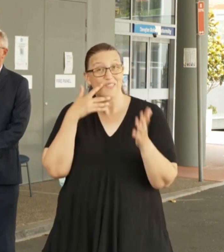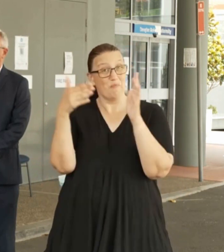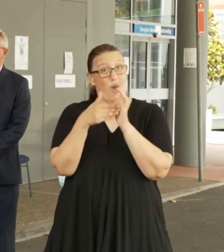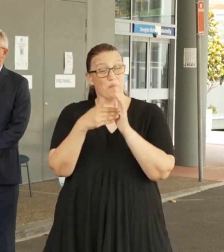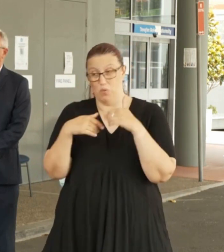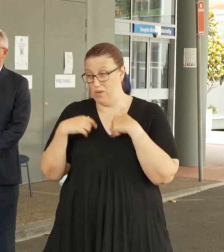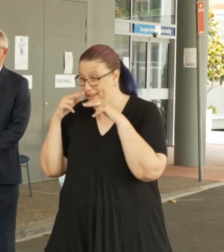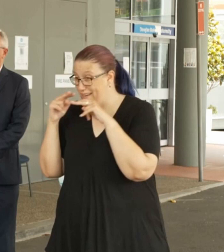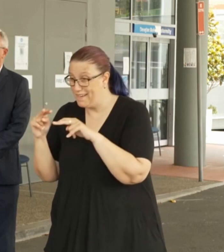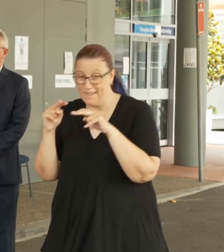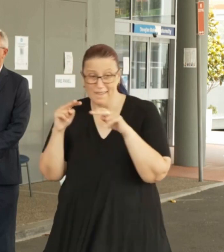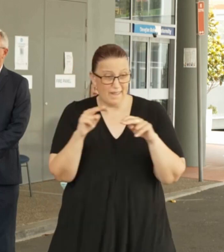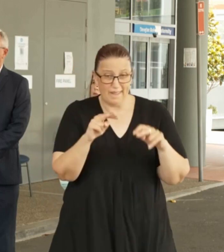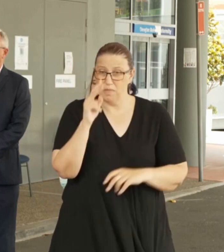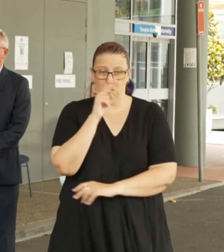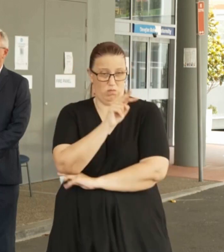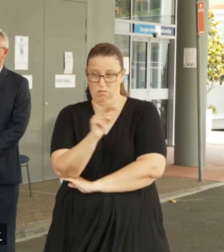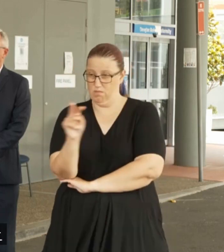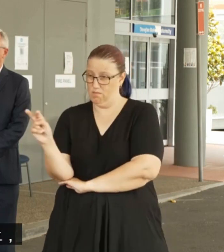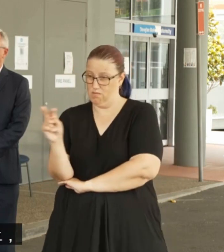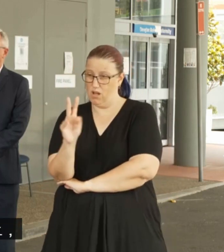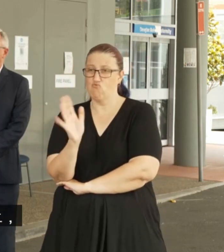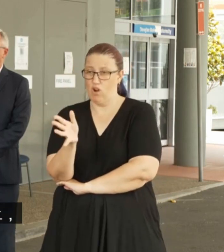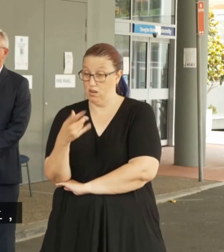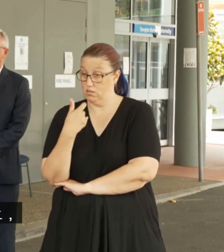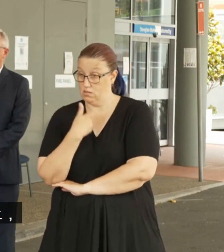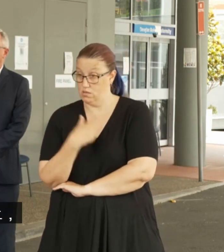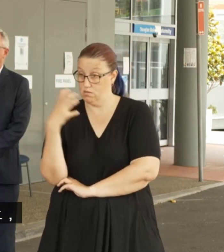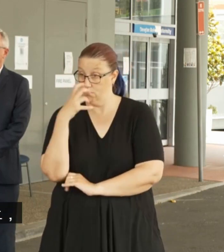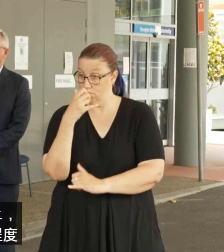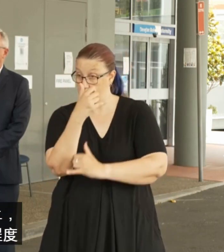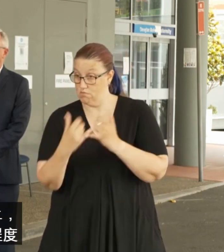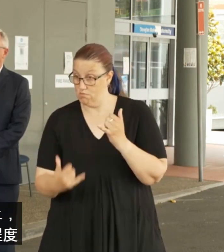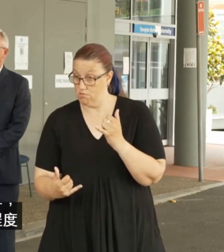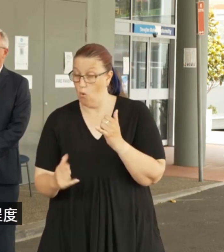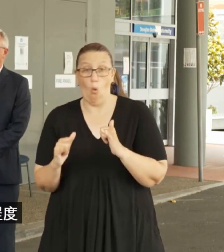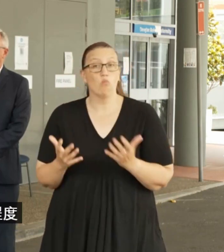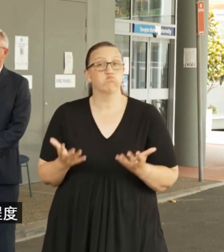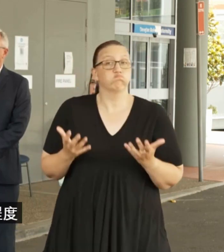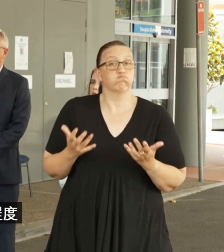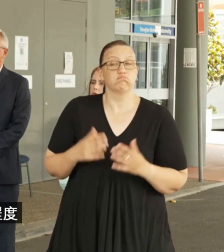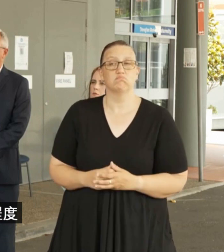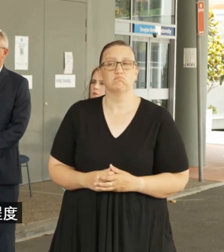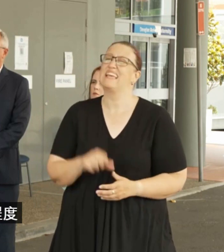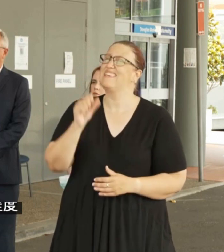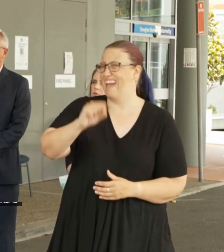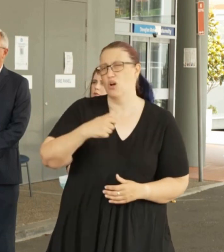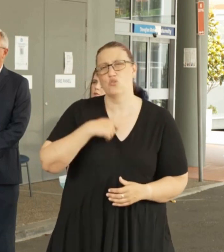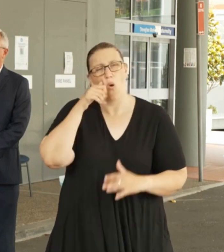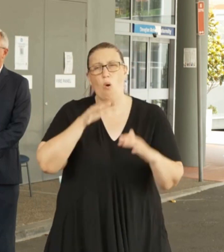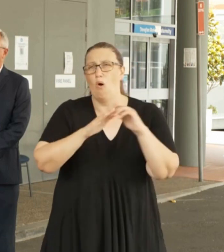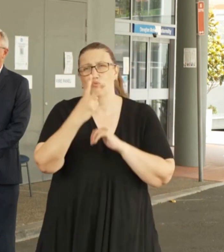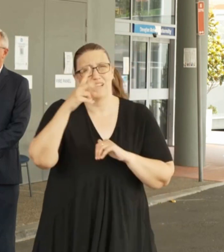moment, our eyes are really on that factor. The number is one thing, but the severity will be the thing that makes the